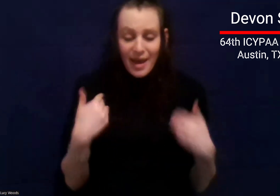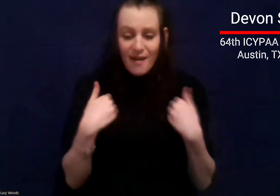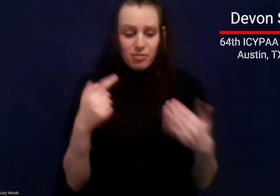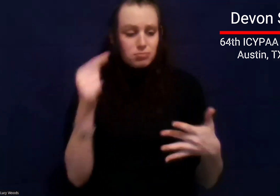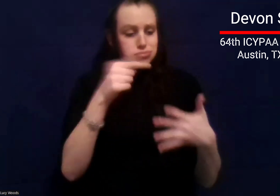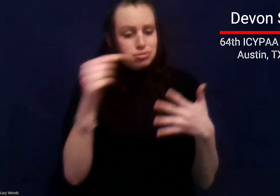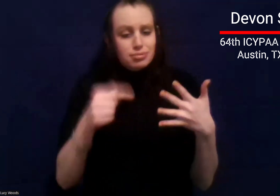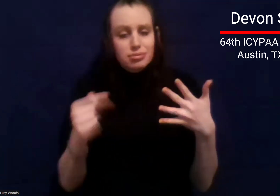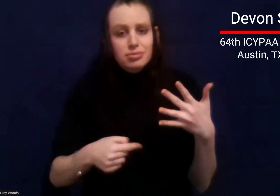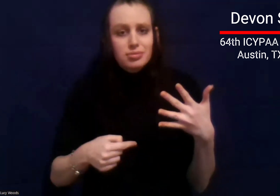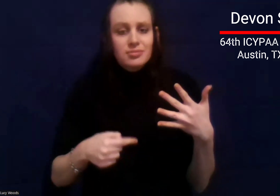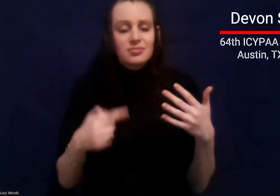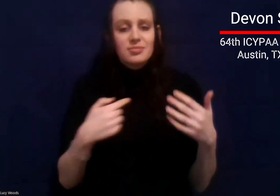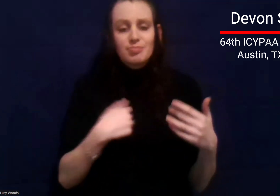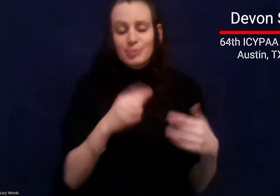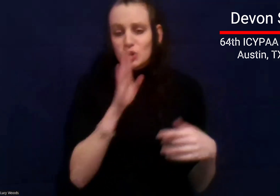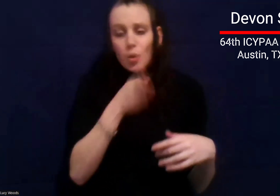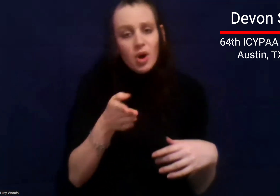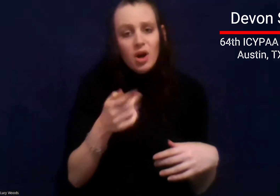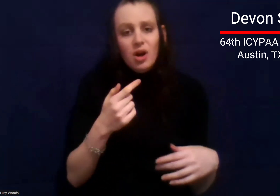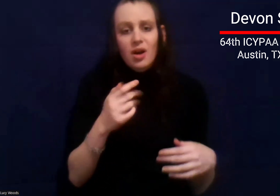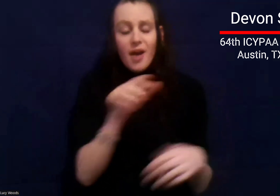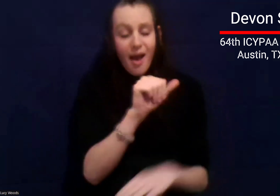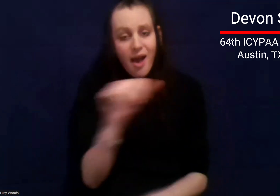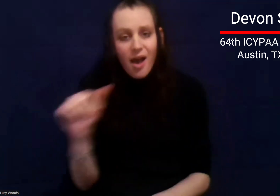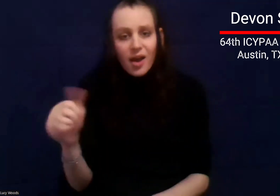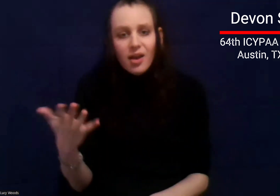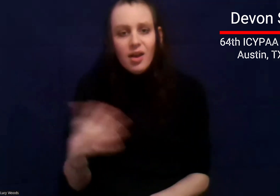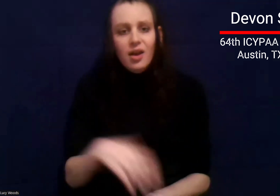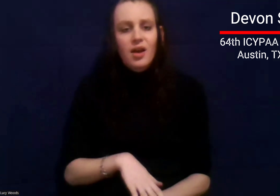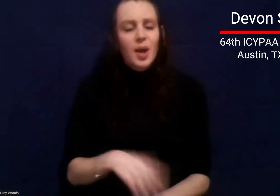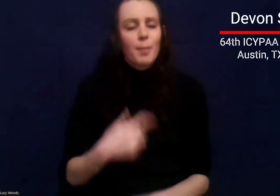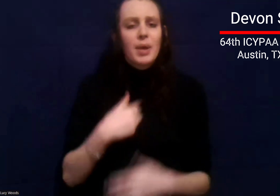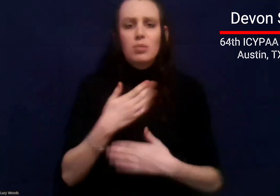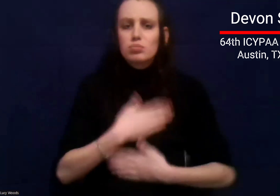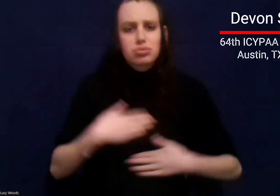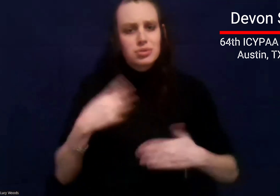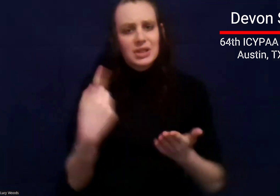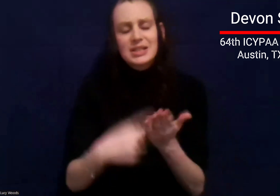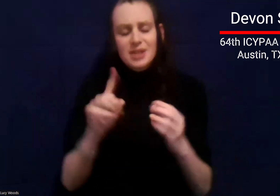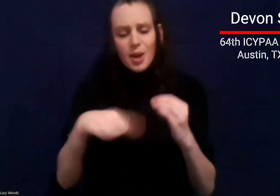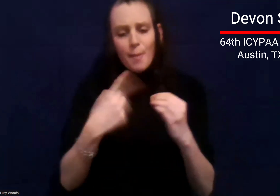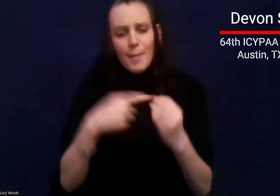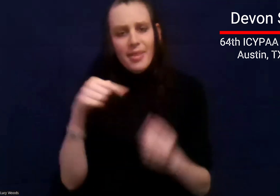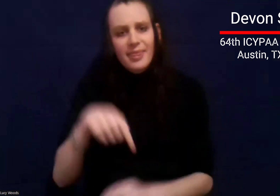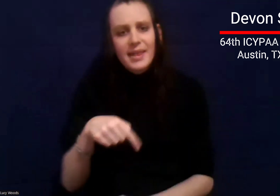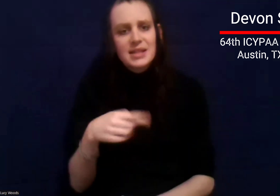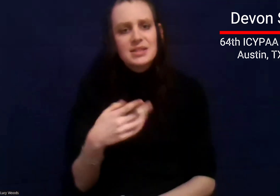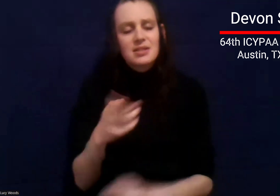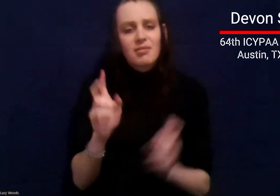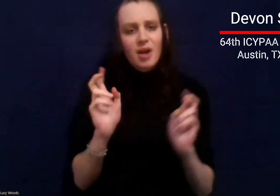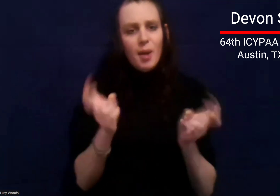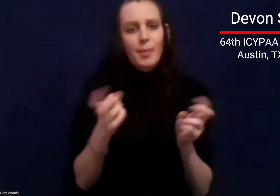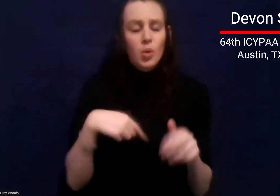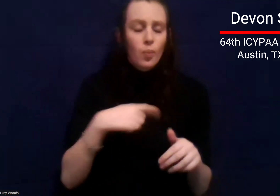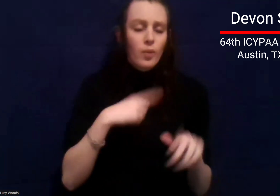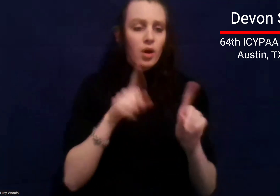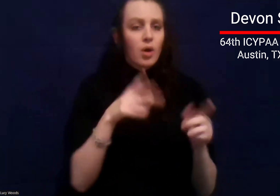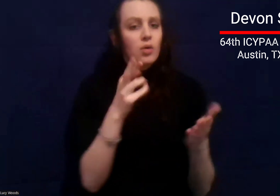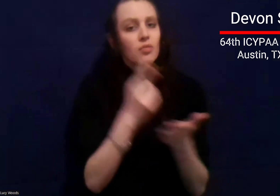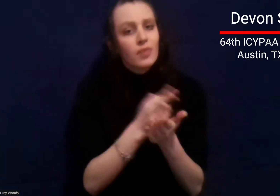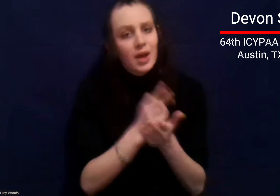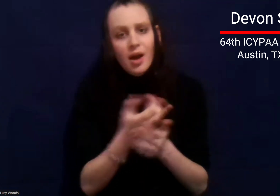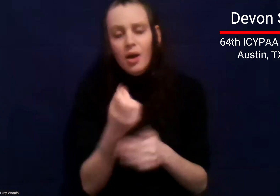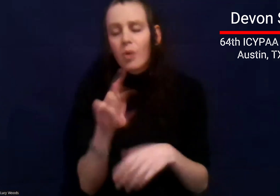allowing God to come into my life. And so I really like talking about this topic because we go to treatment centers or we go talk to a cop or